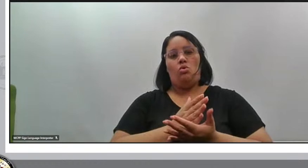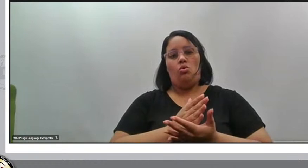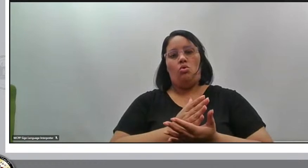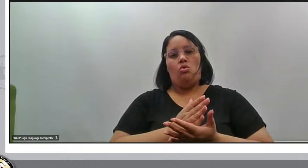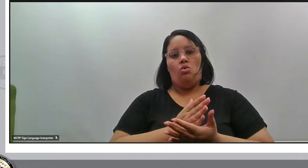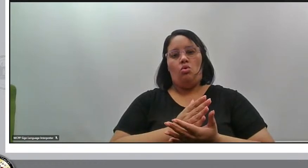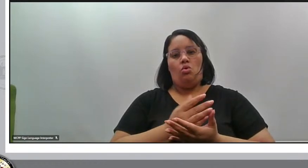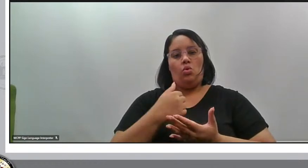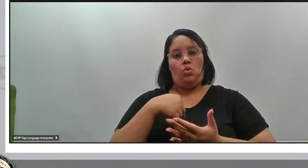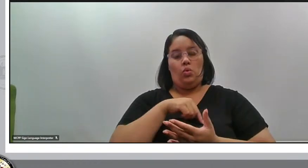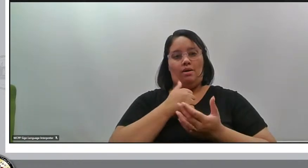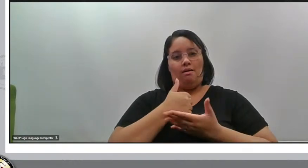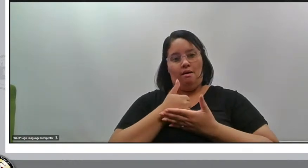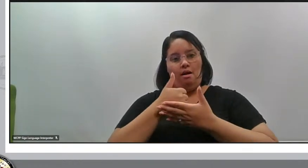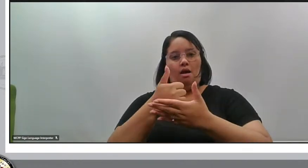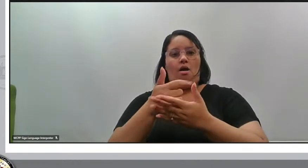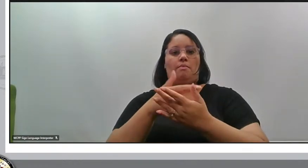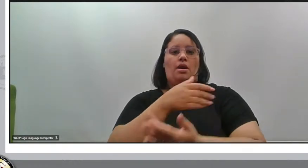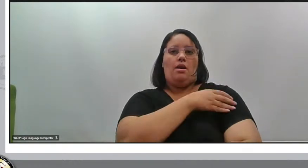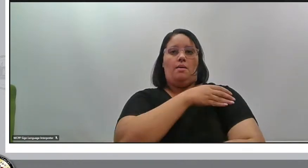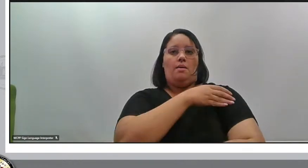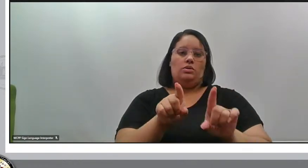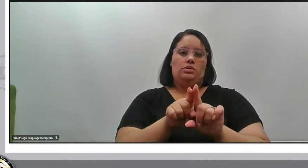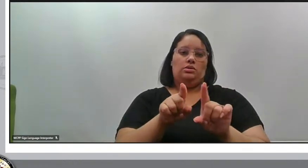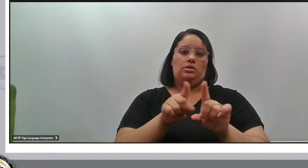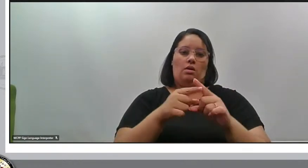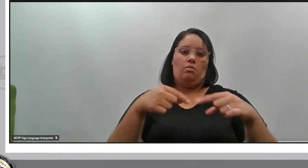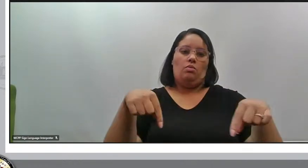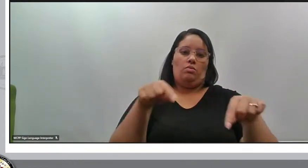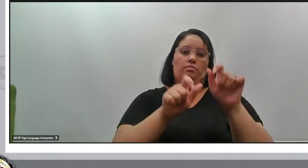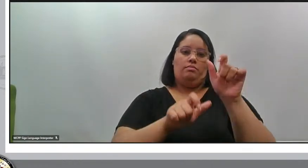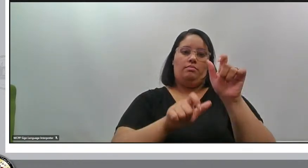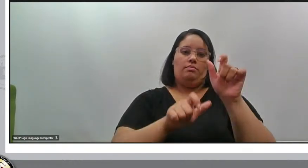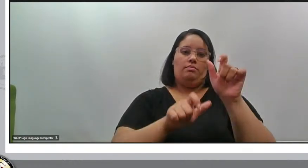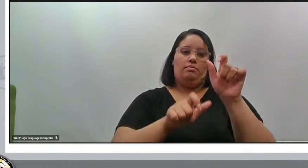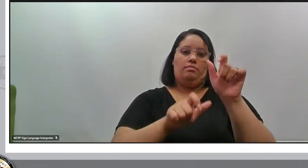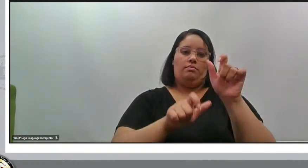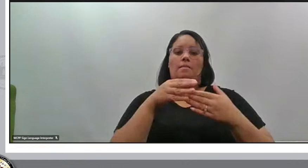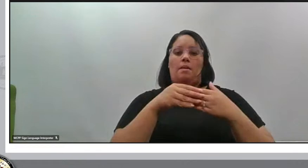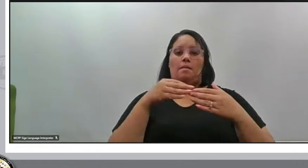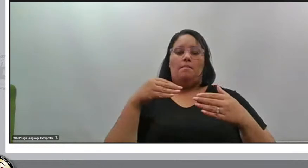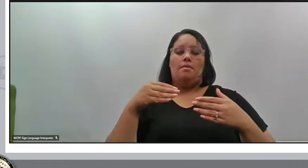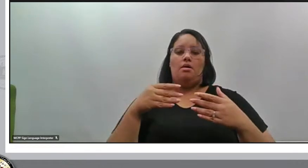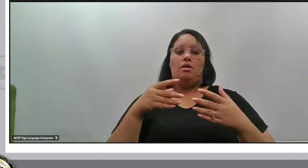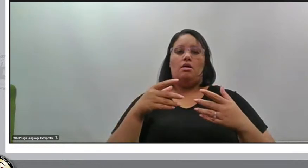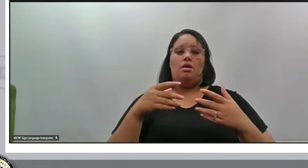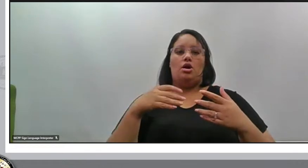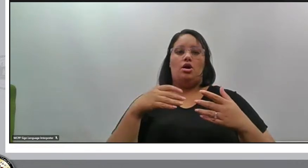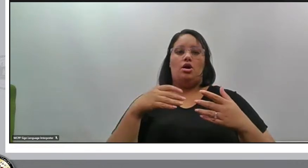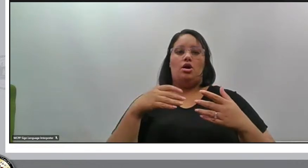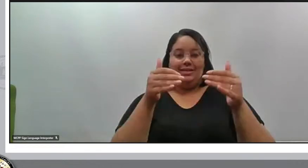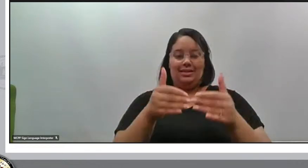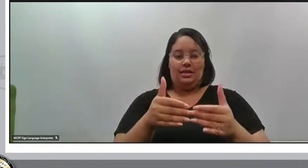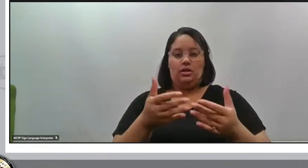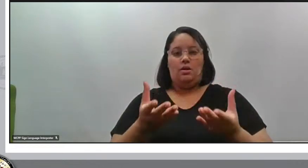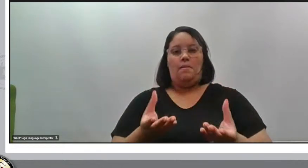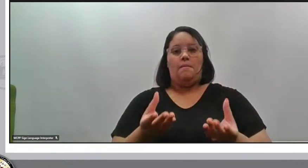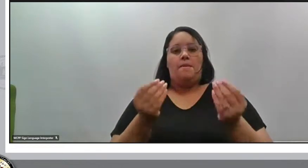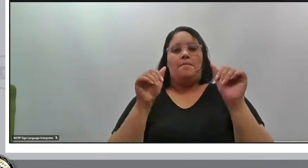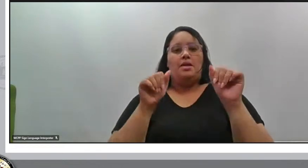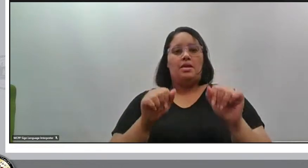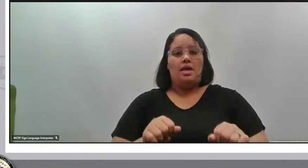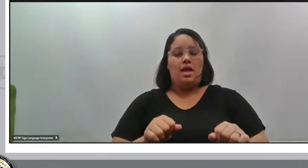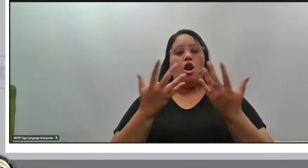we assist and we empower our members and our committees to get as much